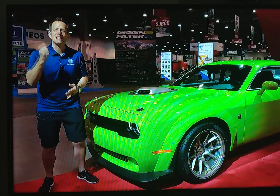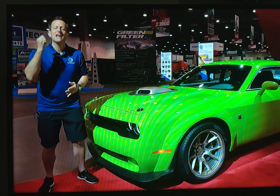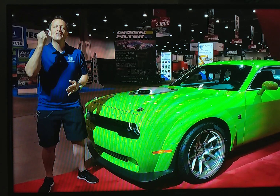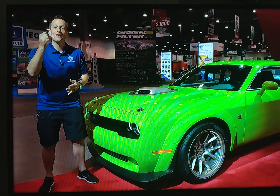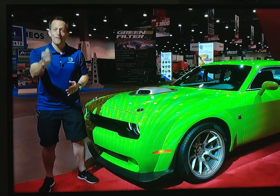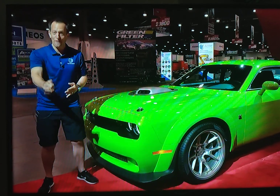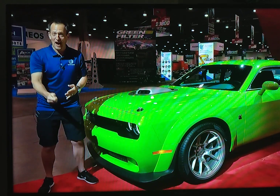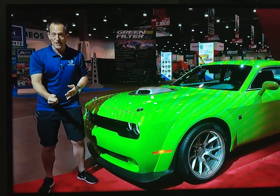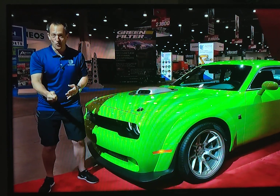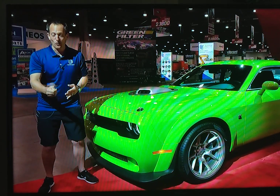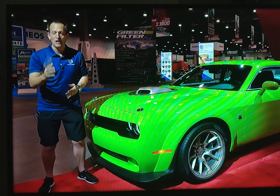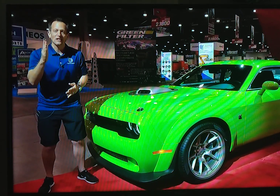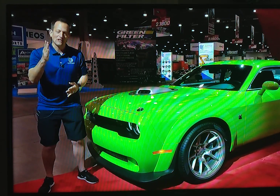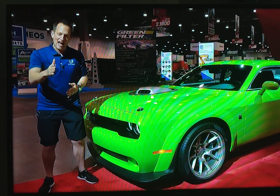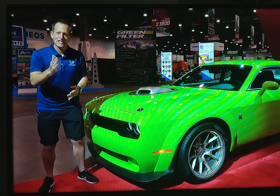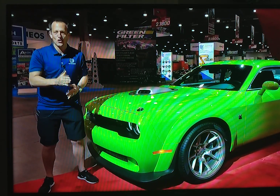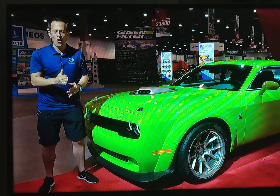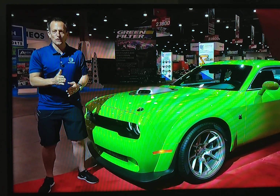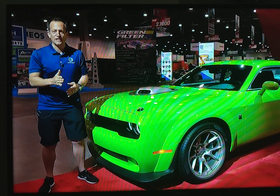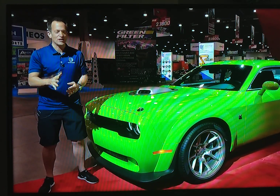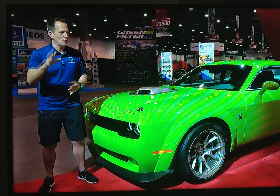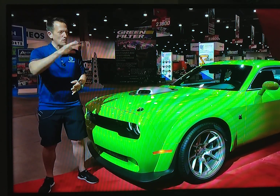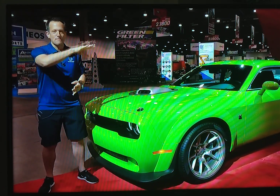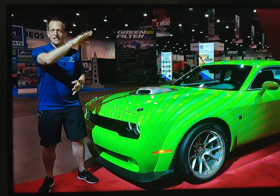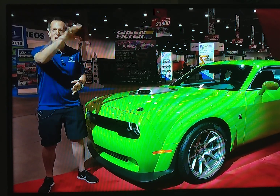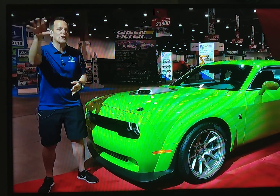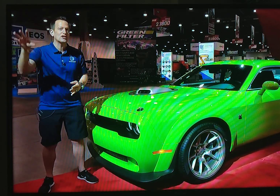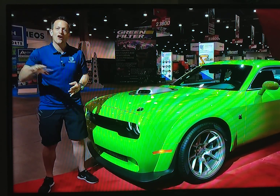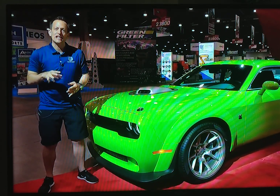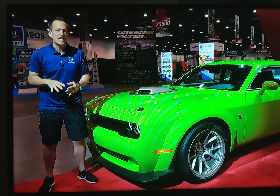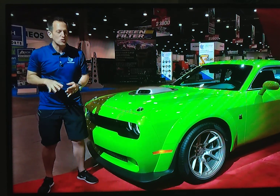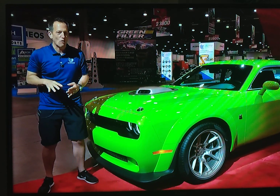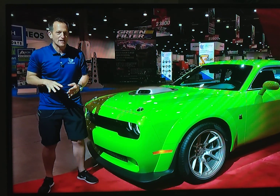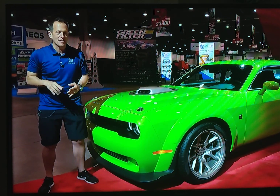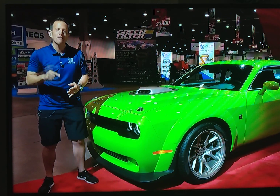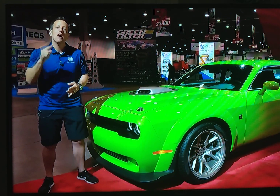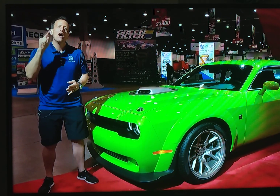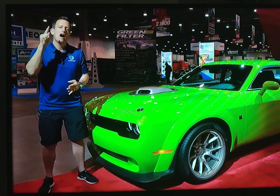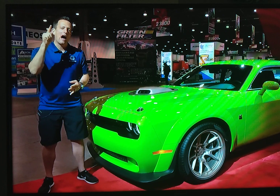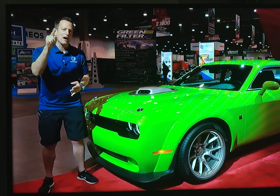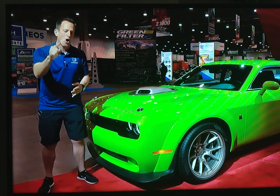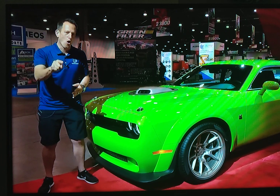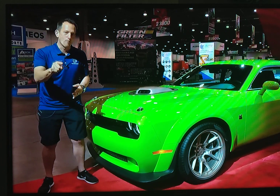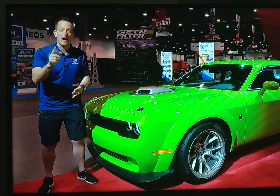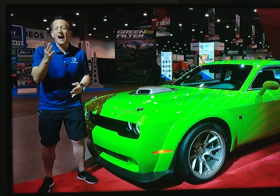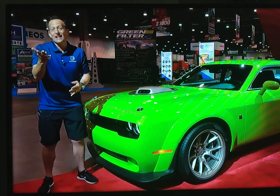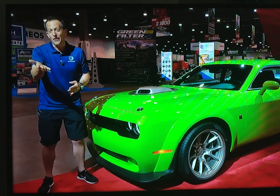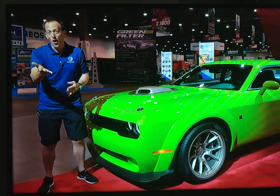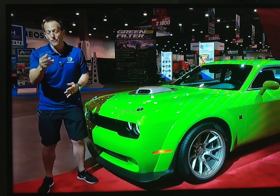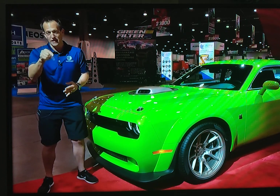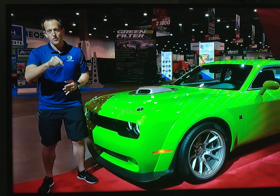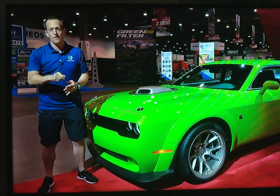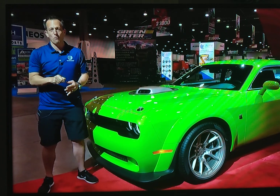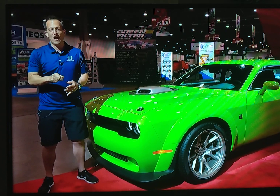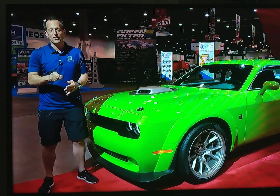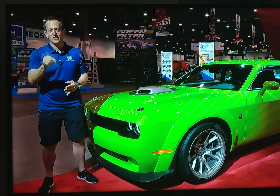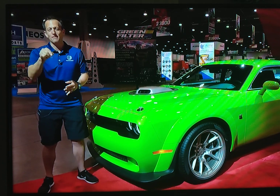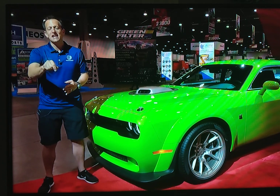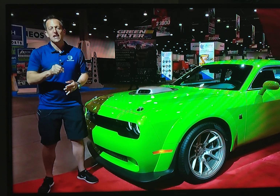See there he's doing he's doing sign language And I really need to learn sign language I know when he's doing